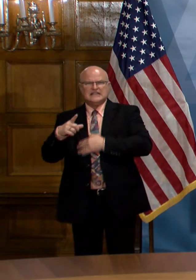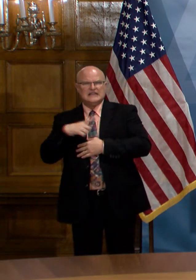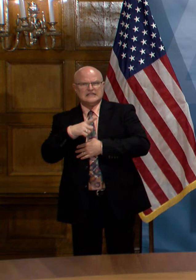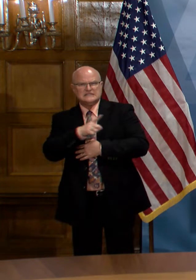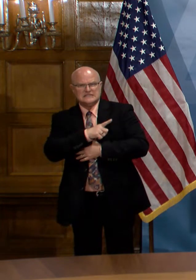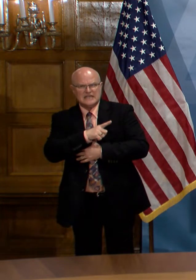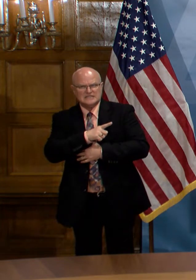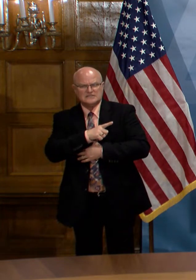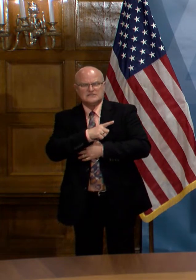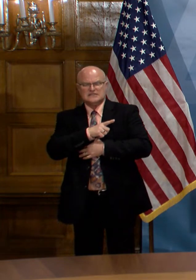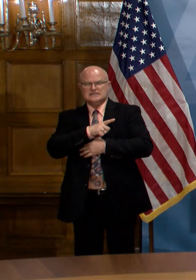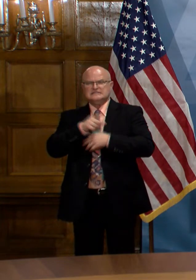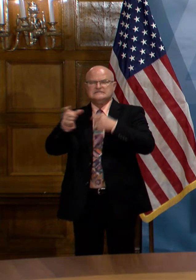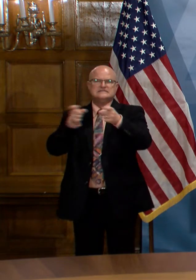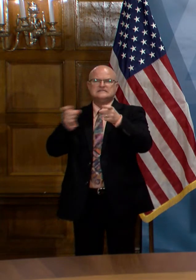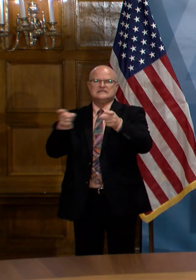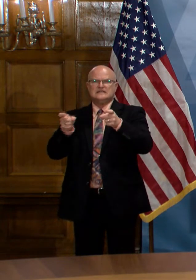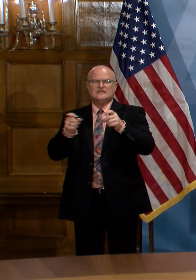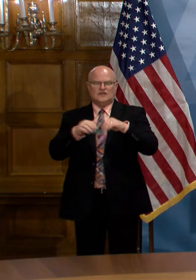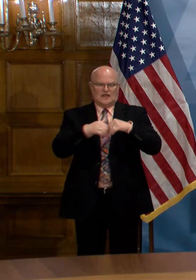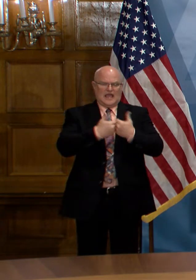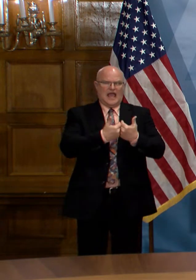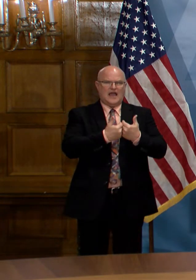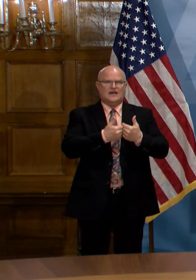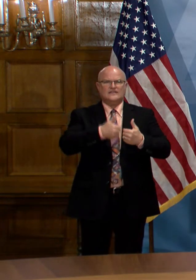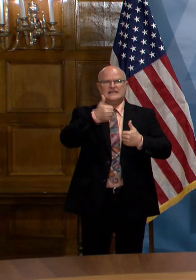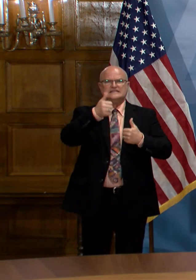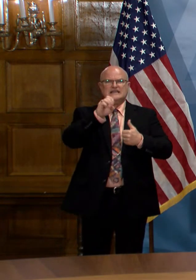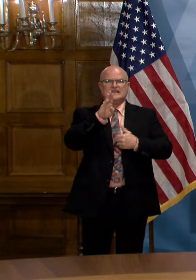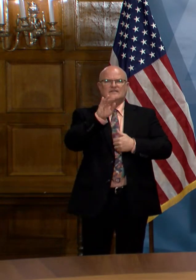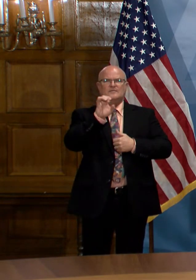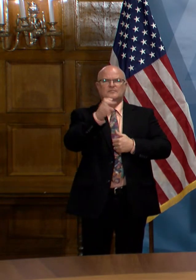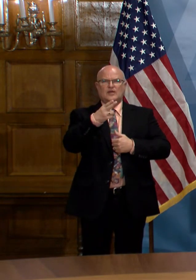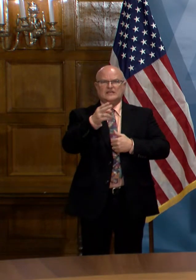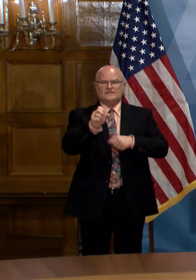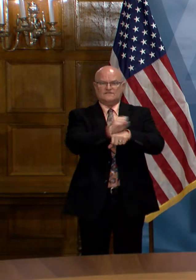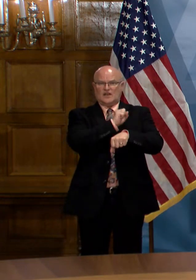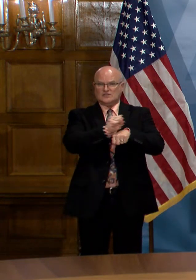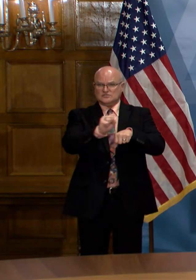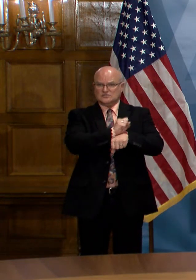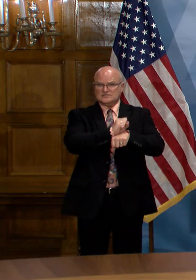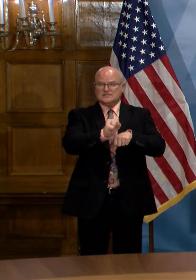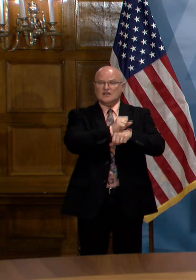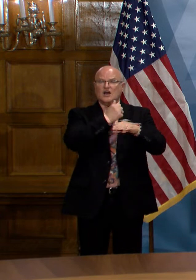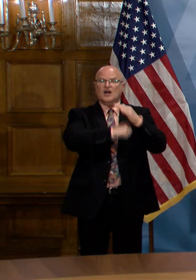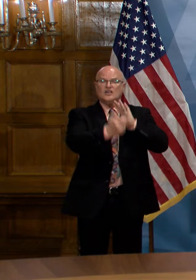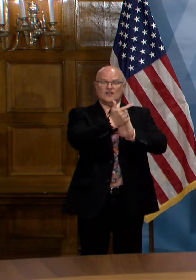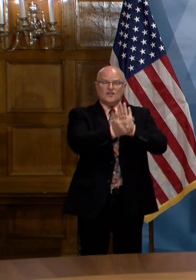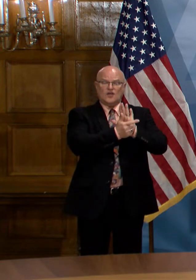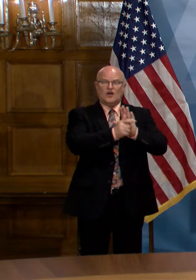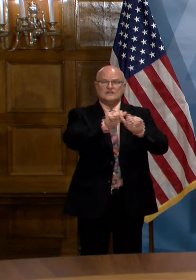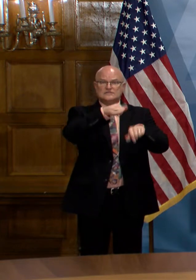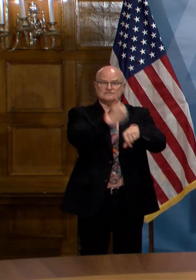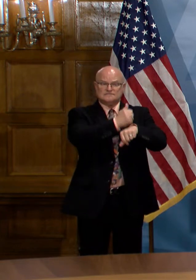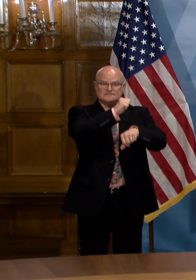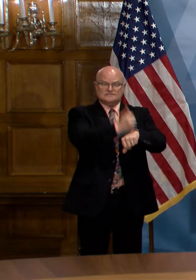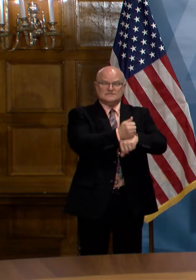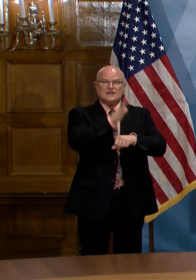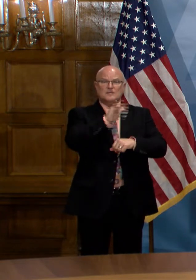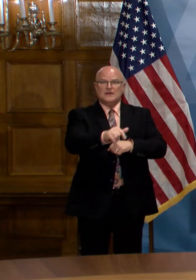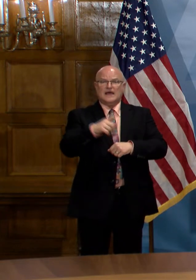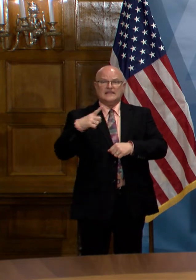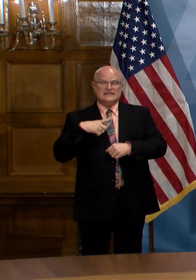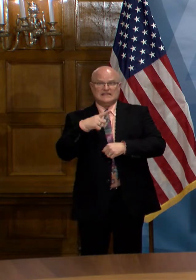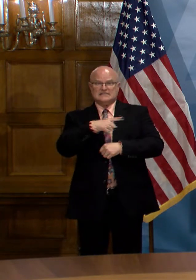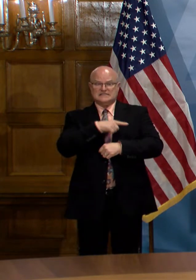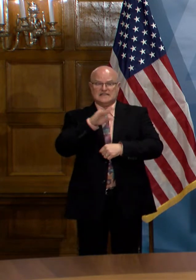legislating over how the executive branch functions under the laws that have been provided by the